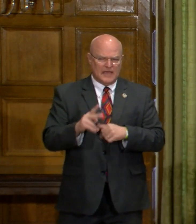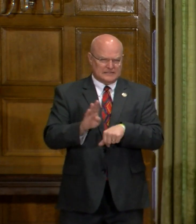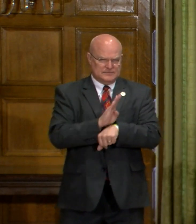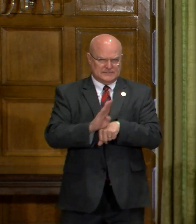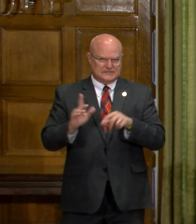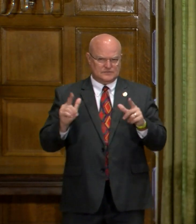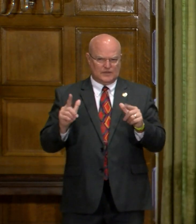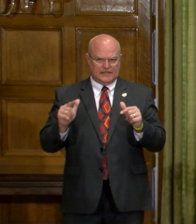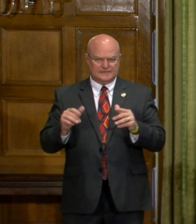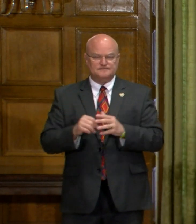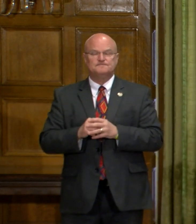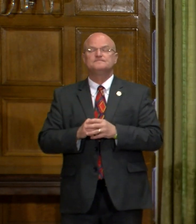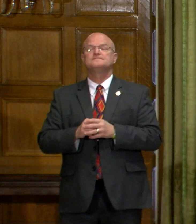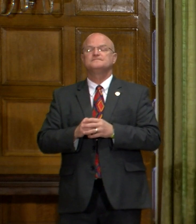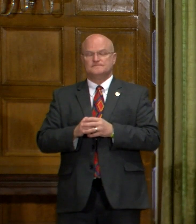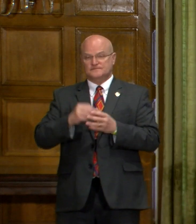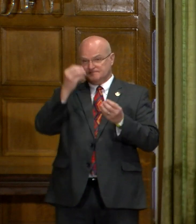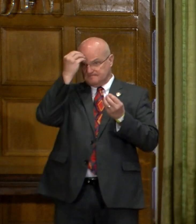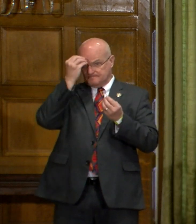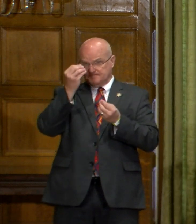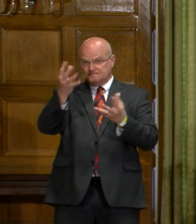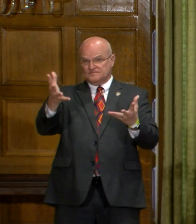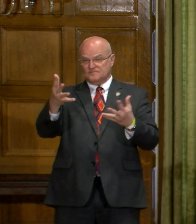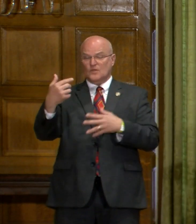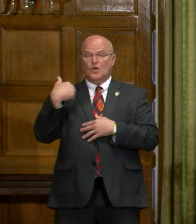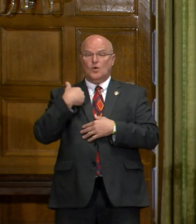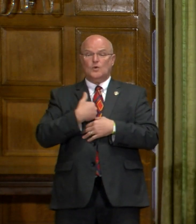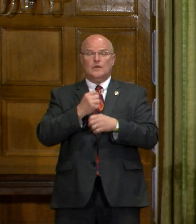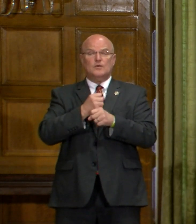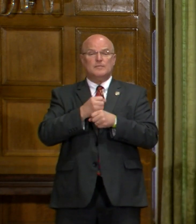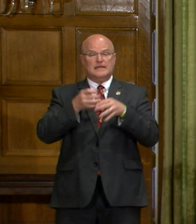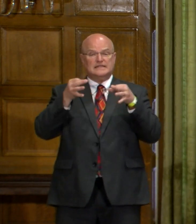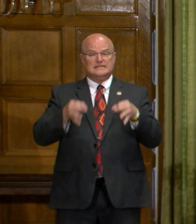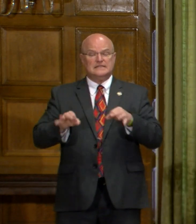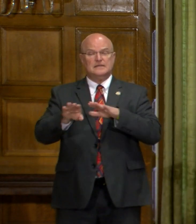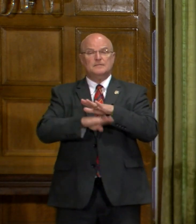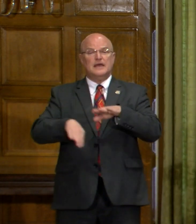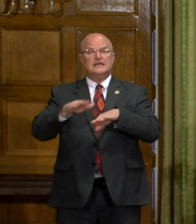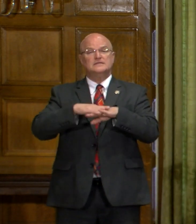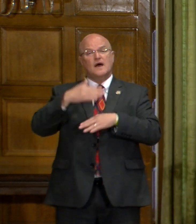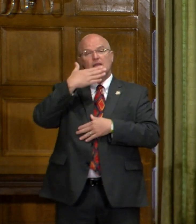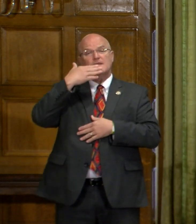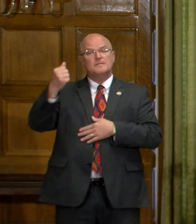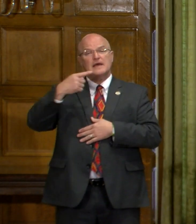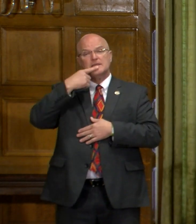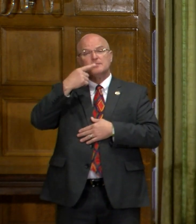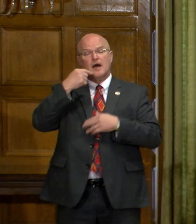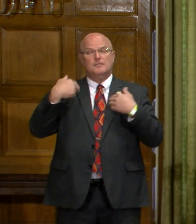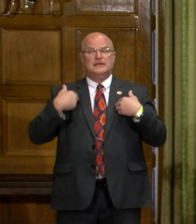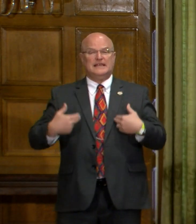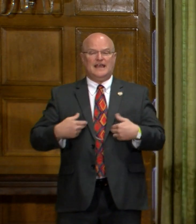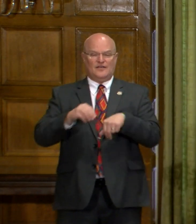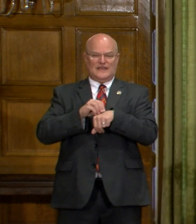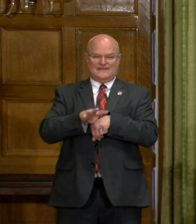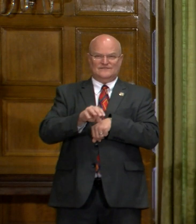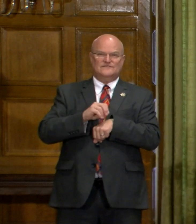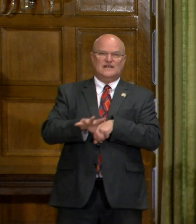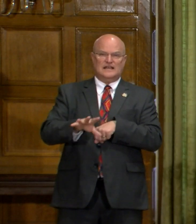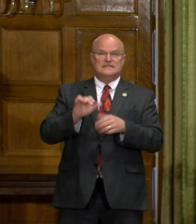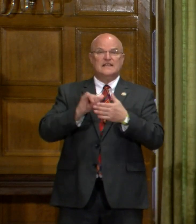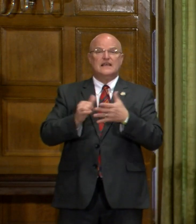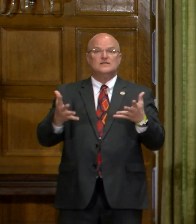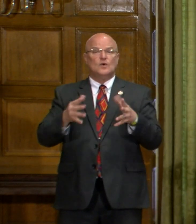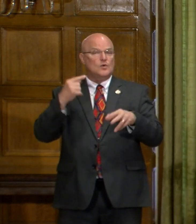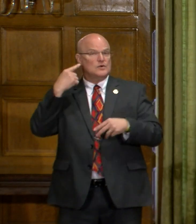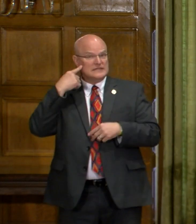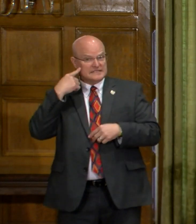to business, let me assure everyone that we will make decisions based upon the best public health advice. That's